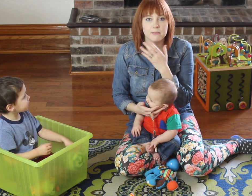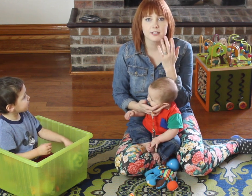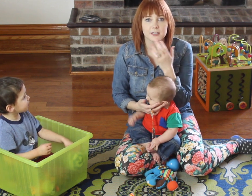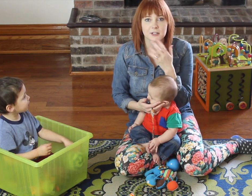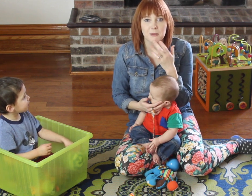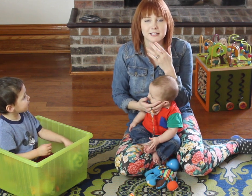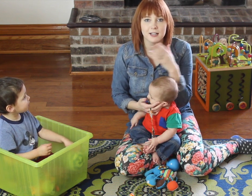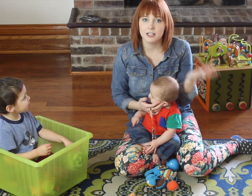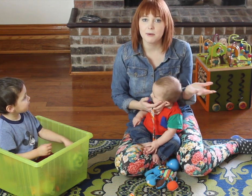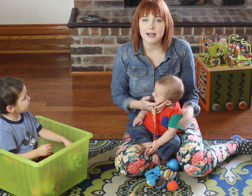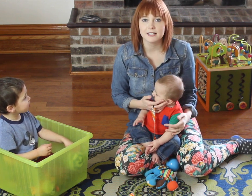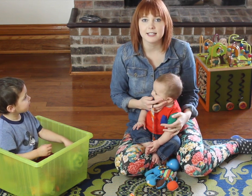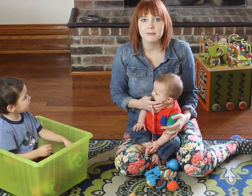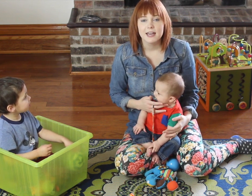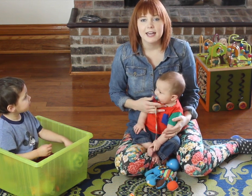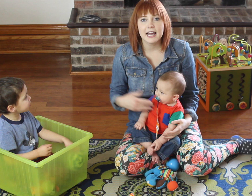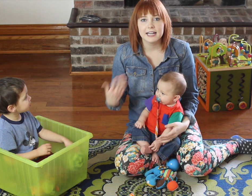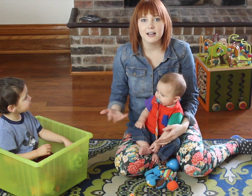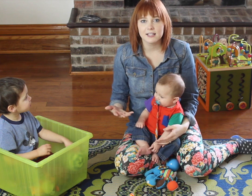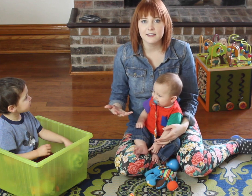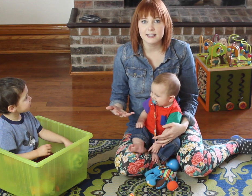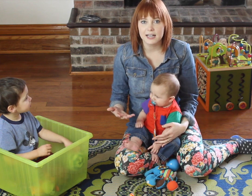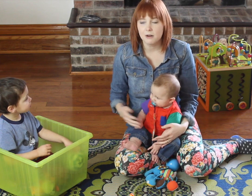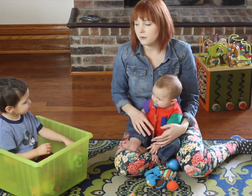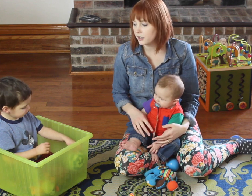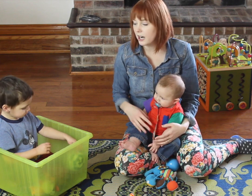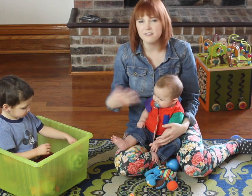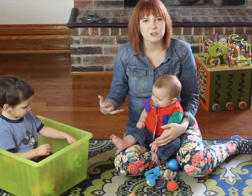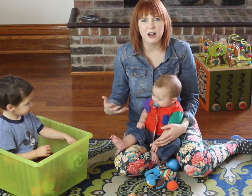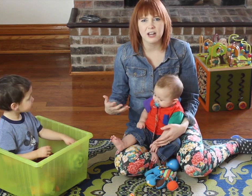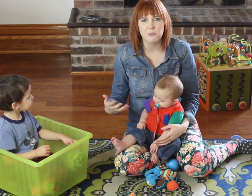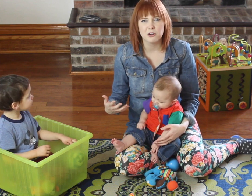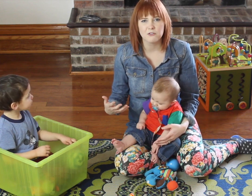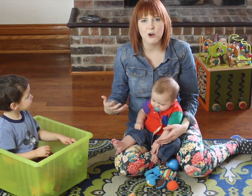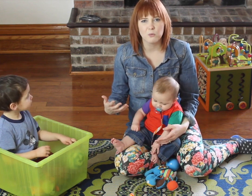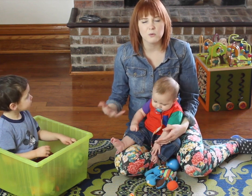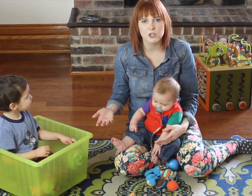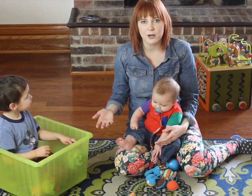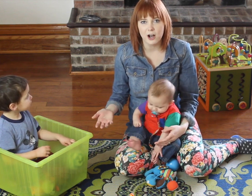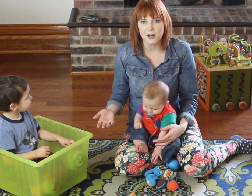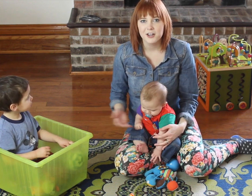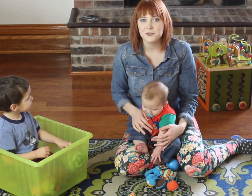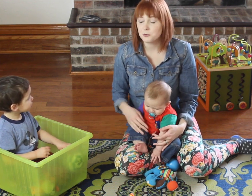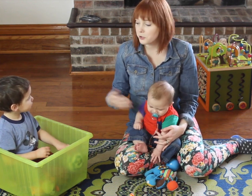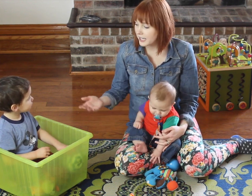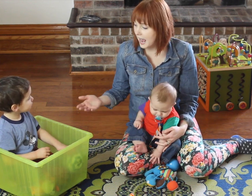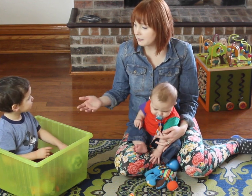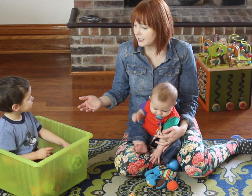I put the little paste on and he went back to sleep. had I not taught that sign, he probably would have cried for a while and I wouldn't have known what was going on. So I was really happy